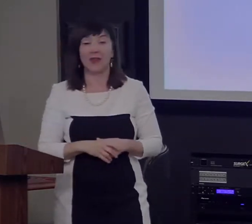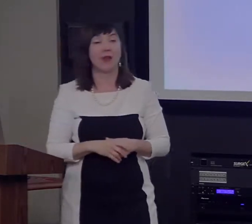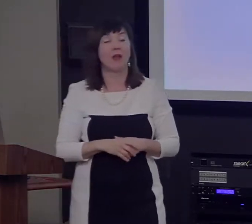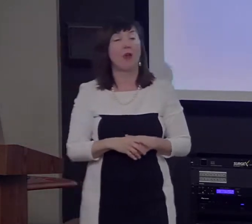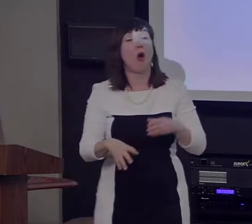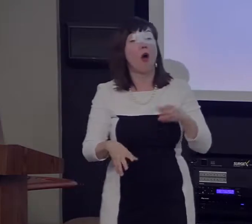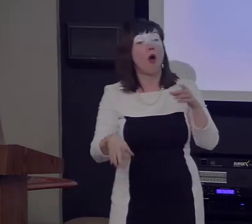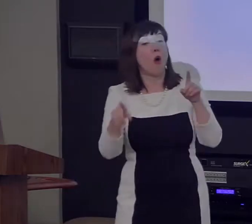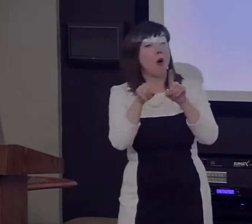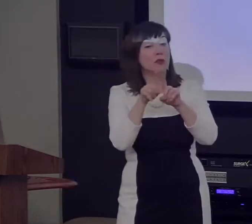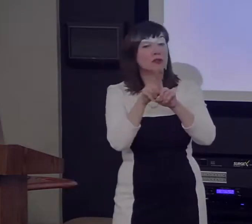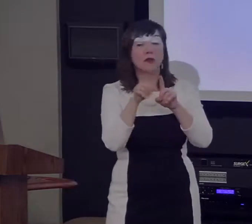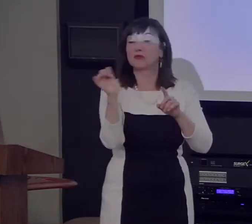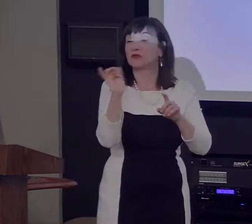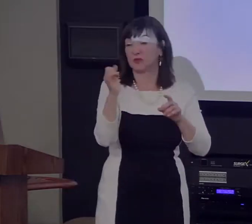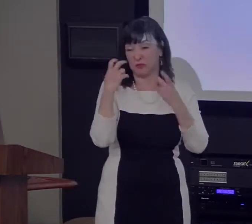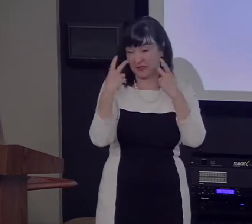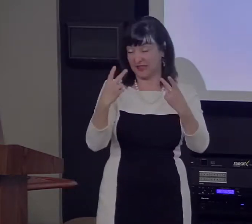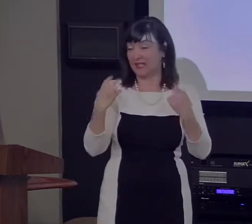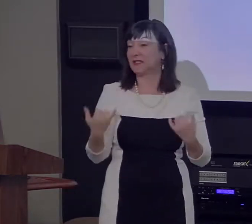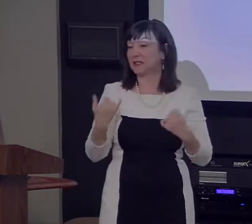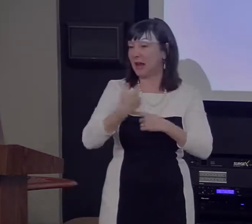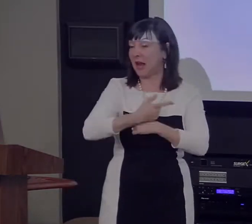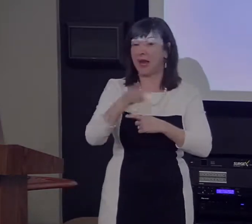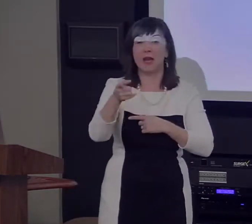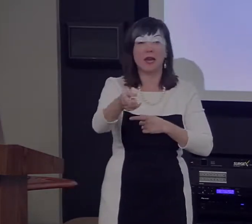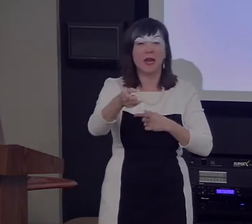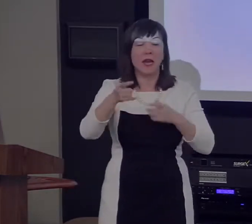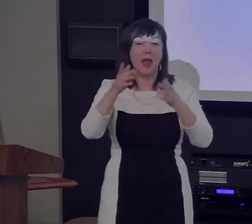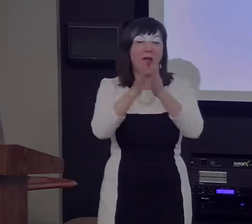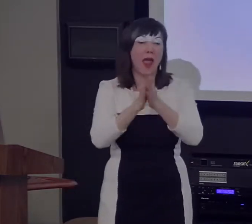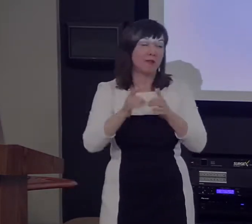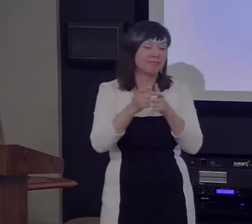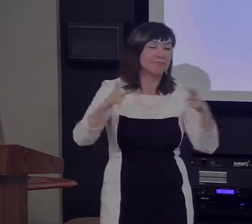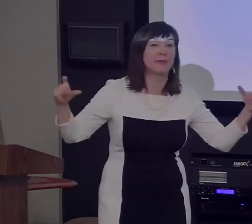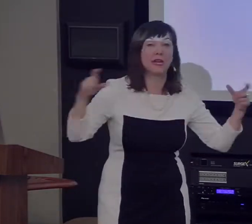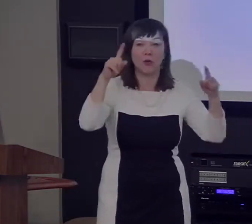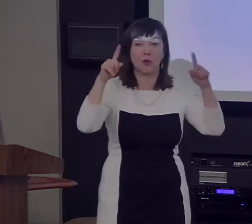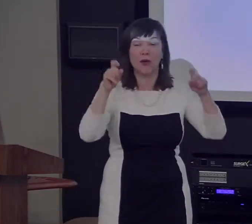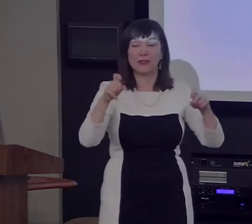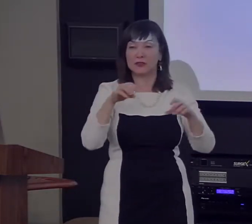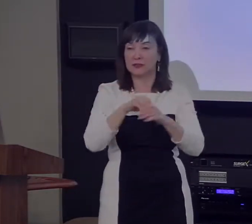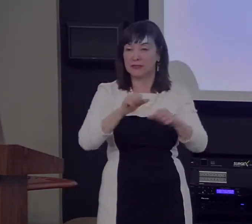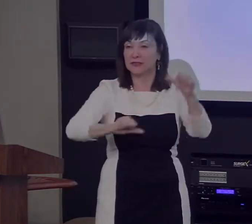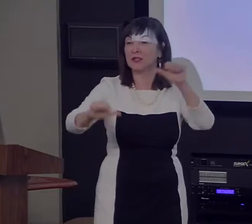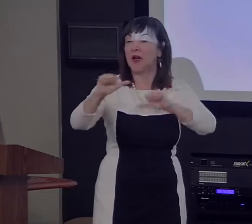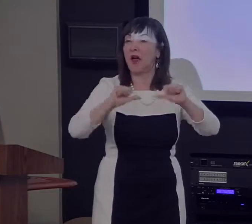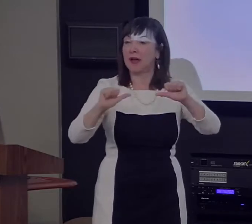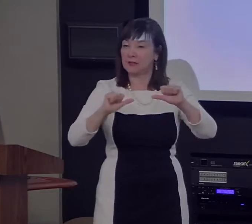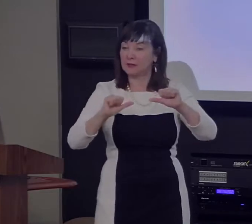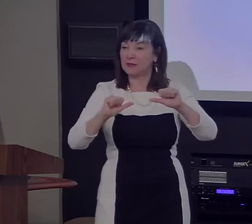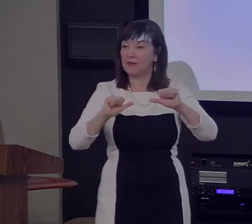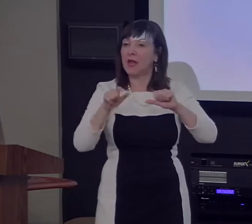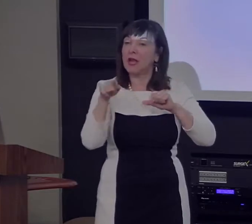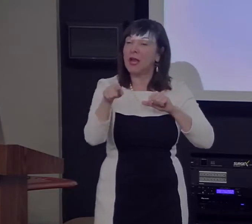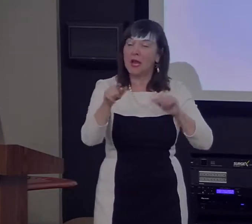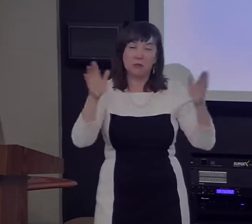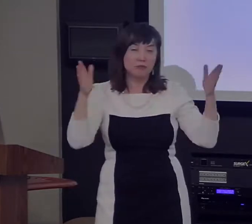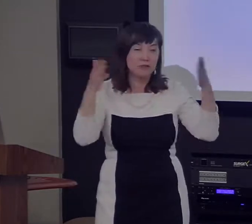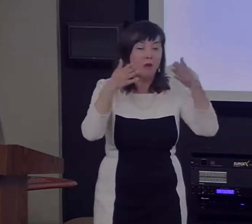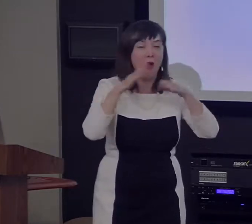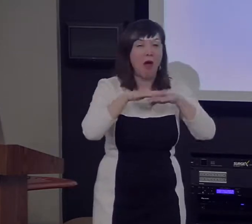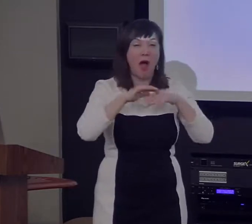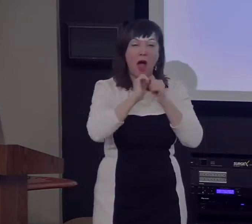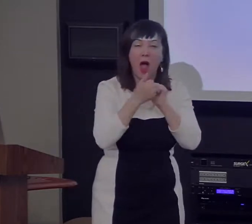learning. He represents great expertise in these areas. As you will see today, he asks some of the